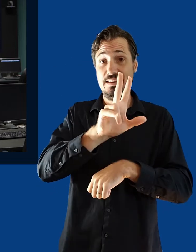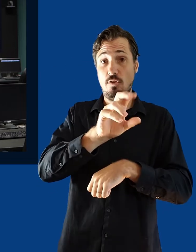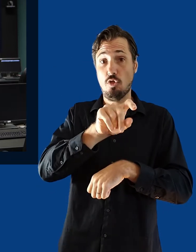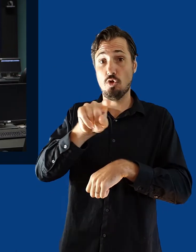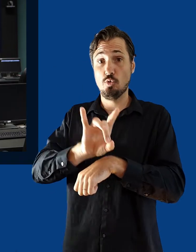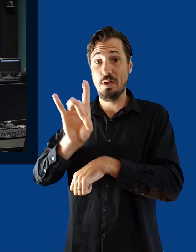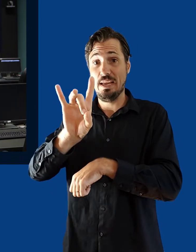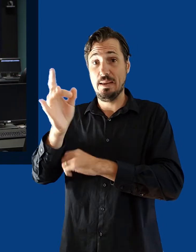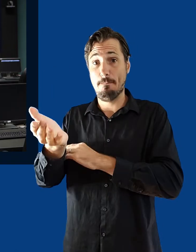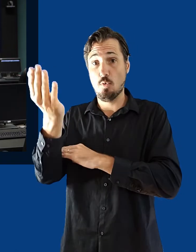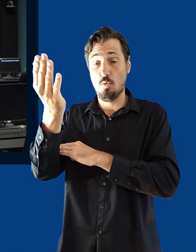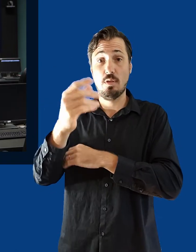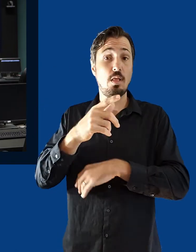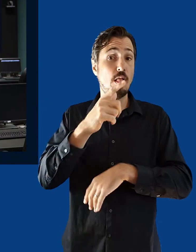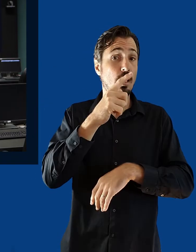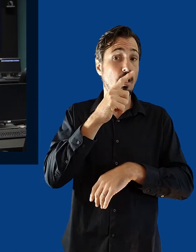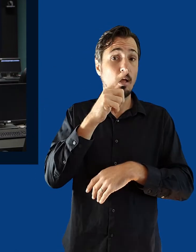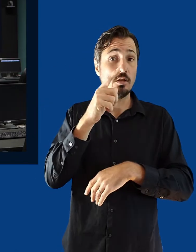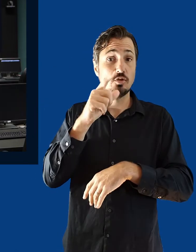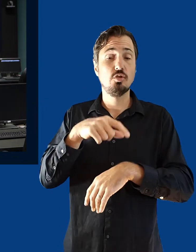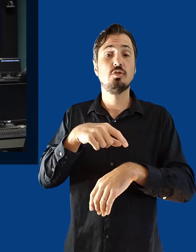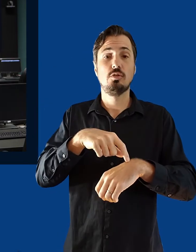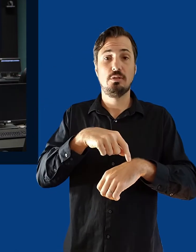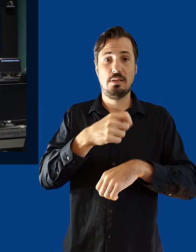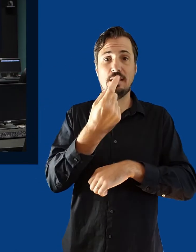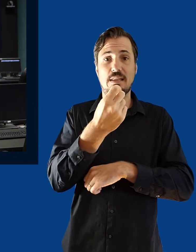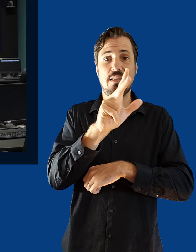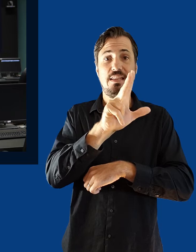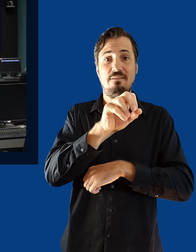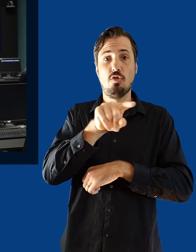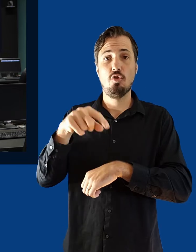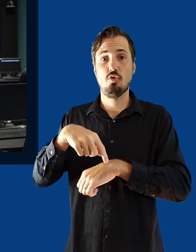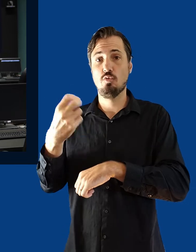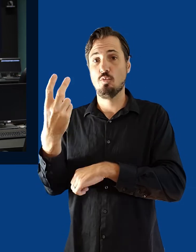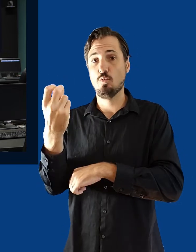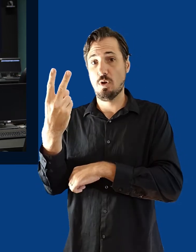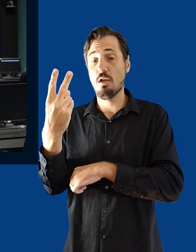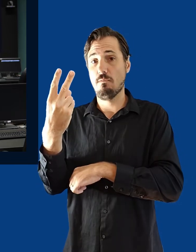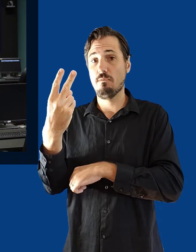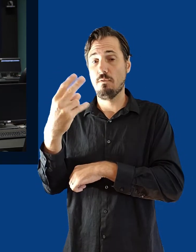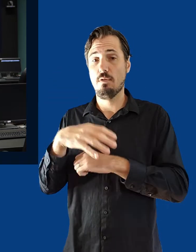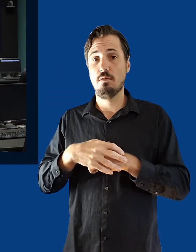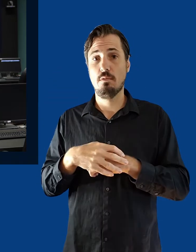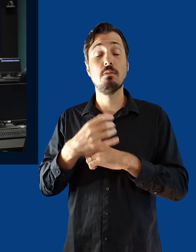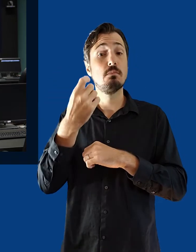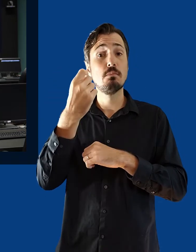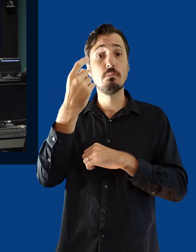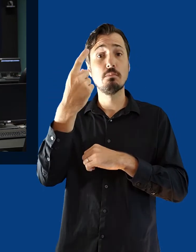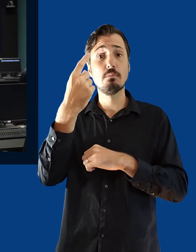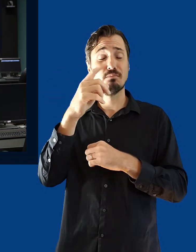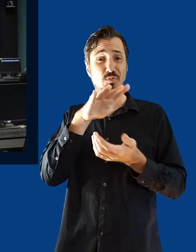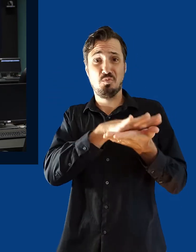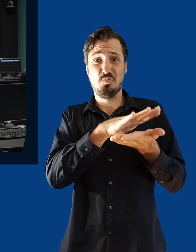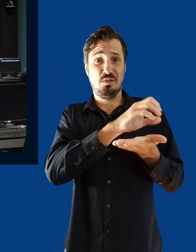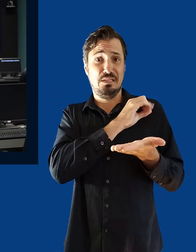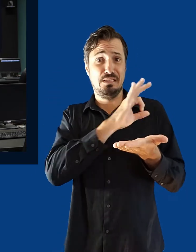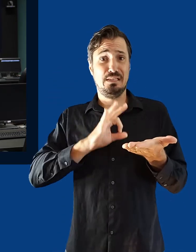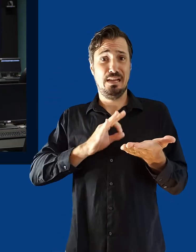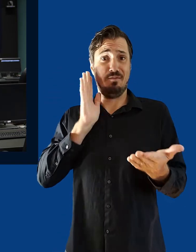from 11:30 a.m. to 12 noon. There will be no personal interaction between DOE employees and the